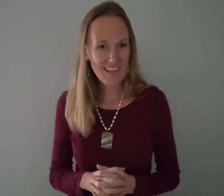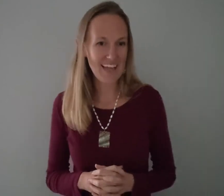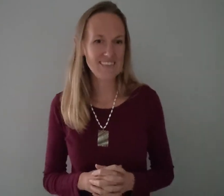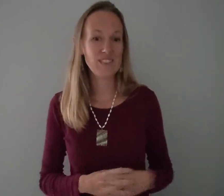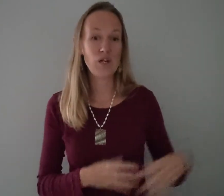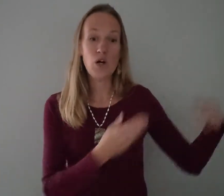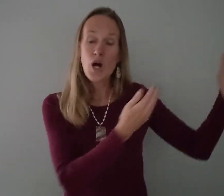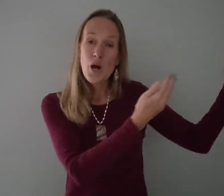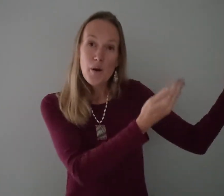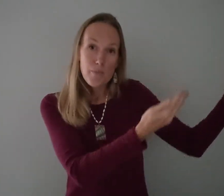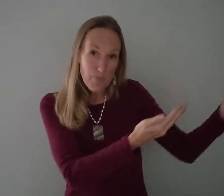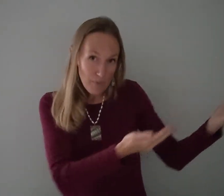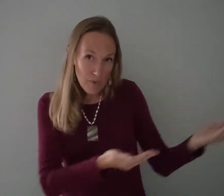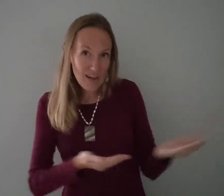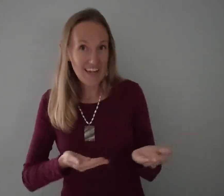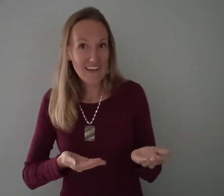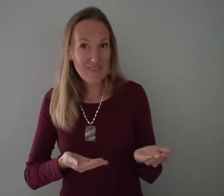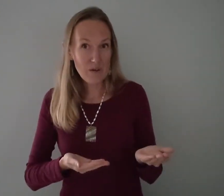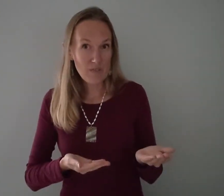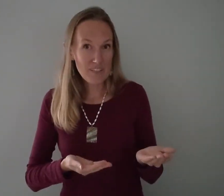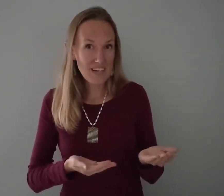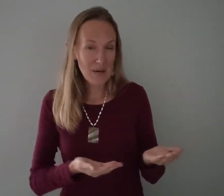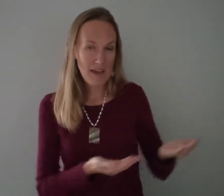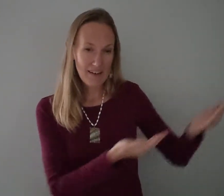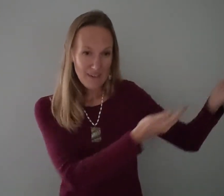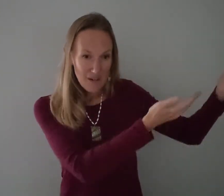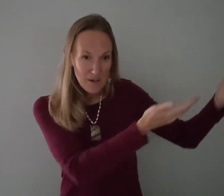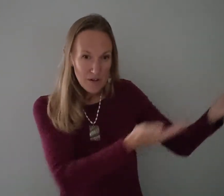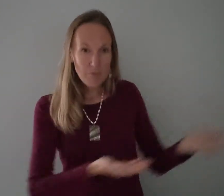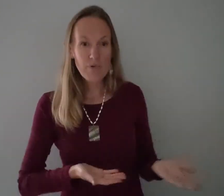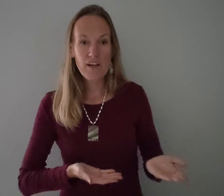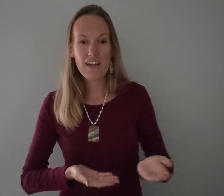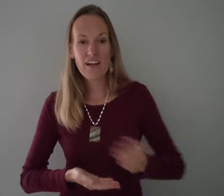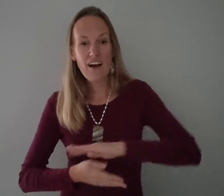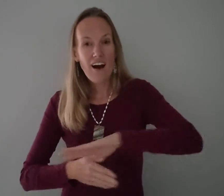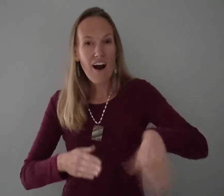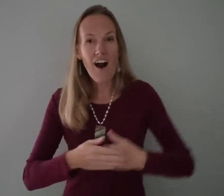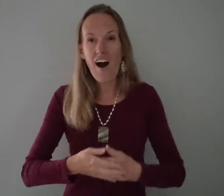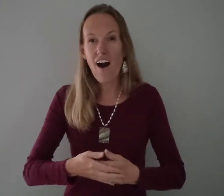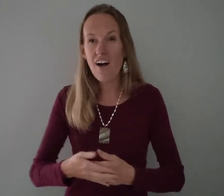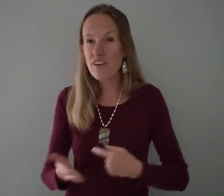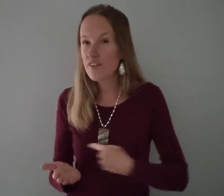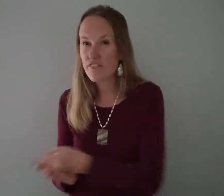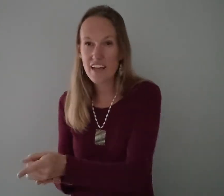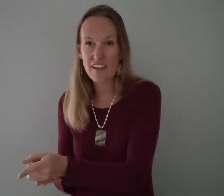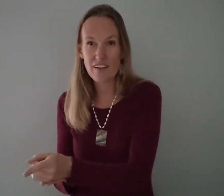Okay, so bring, we're going from the top now, bring all your